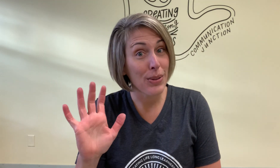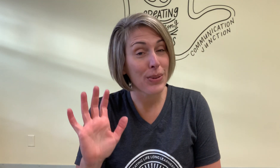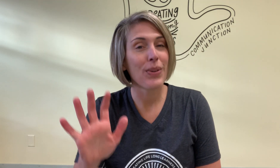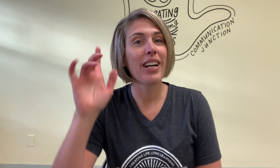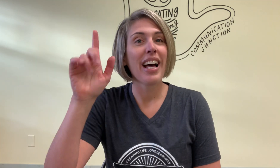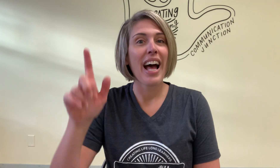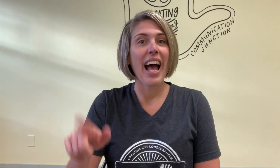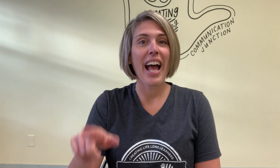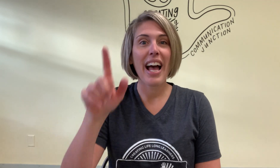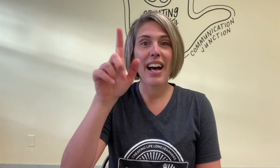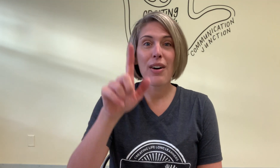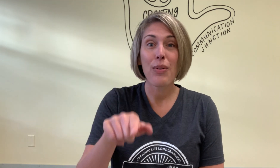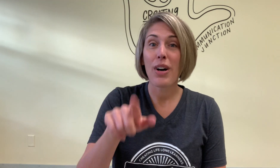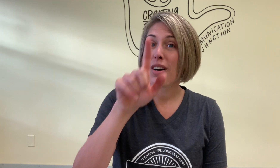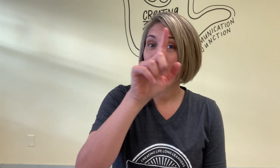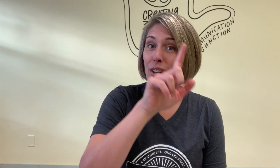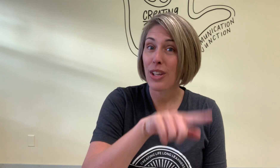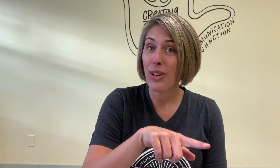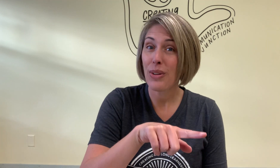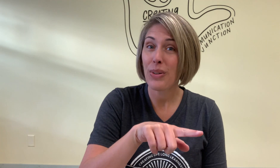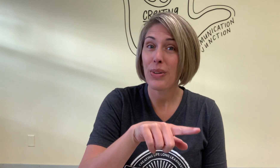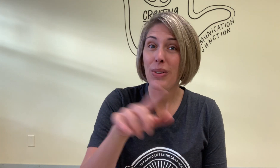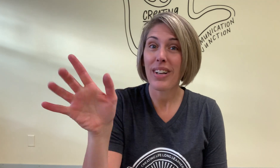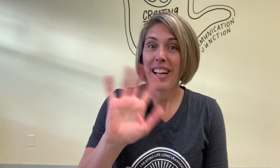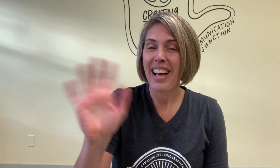Hello, how are you?